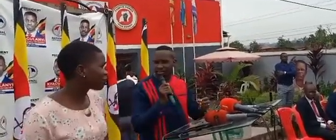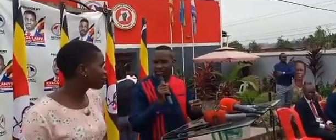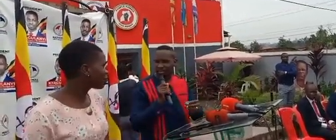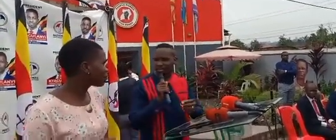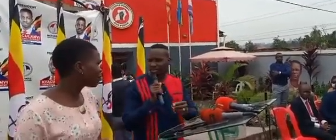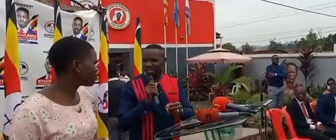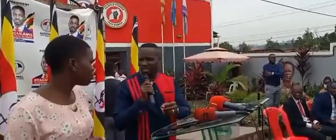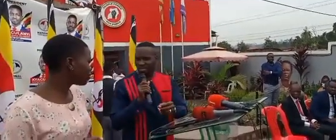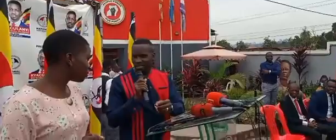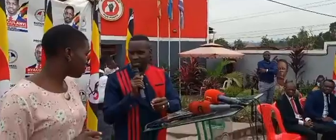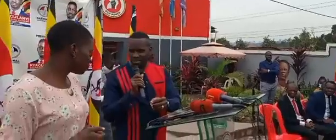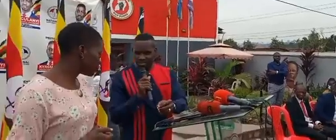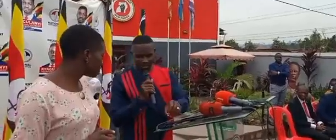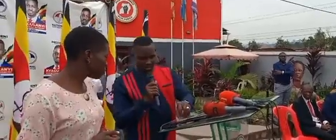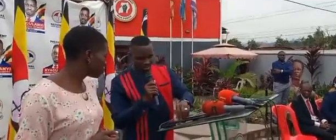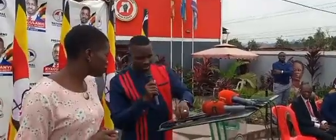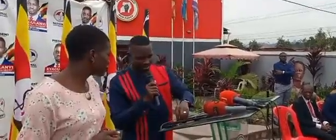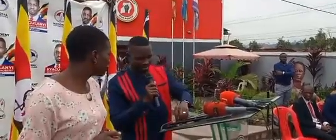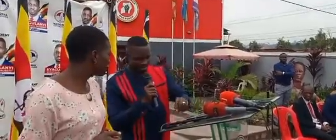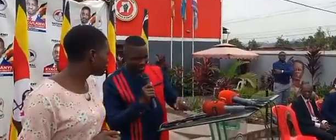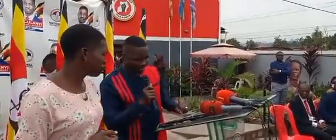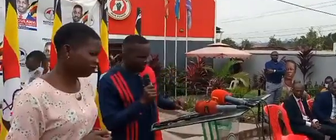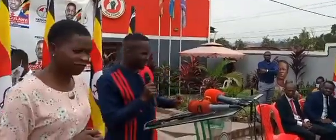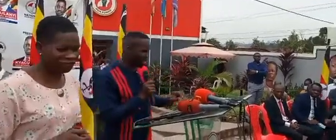yours. It is yours.